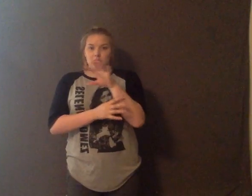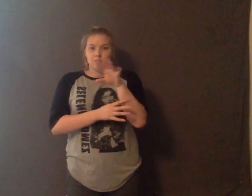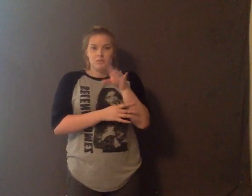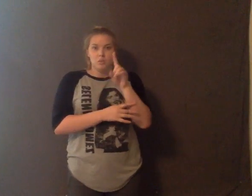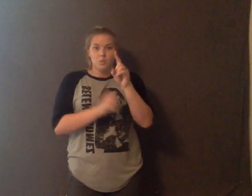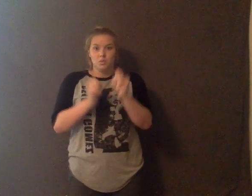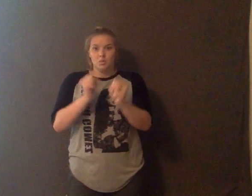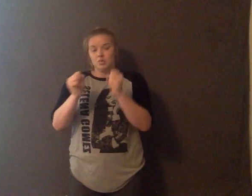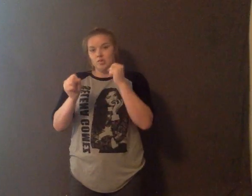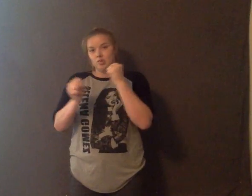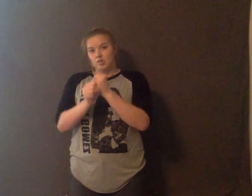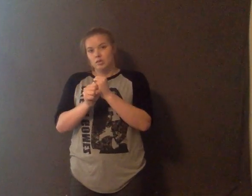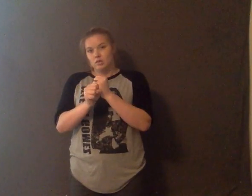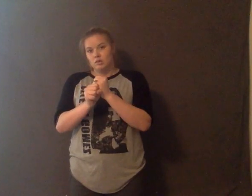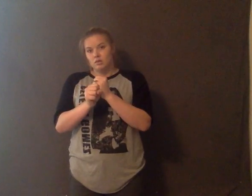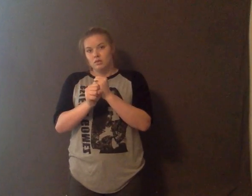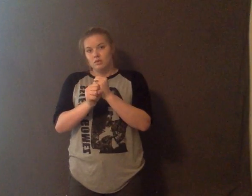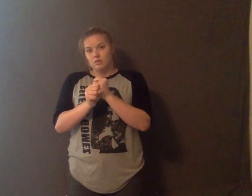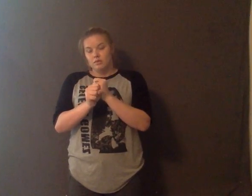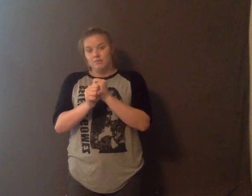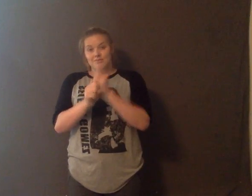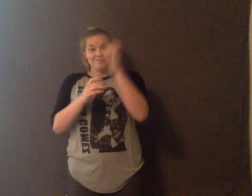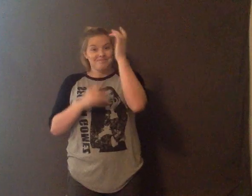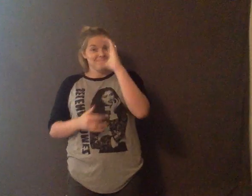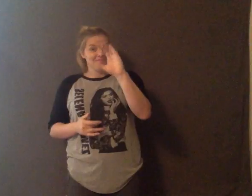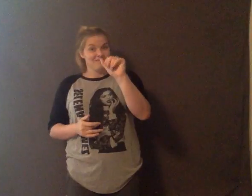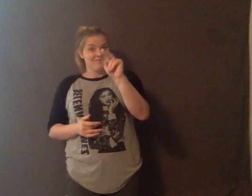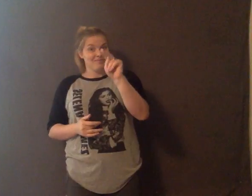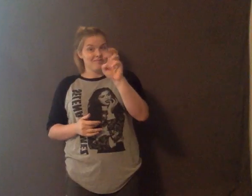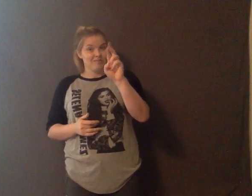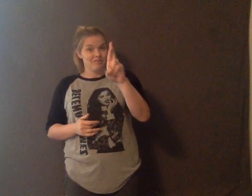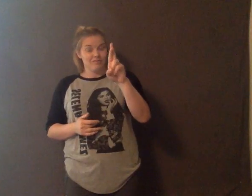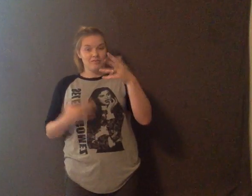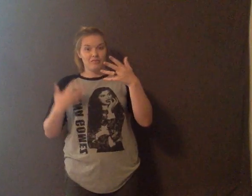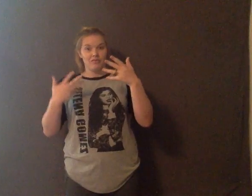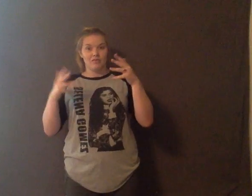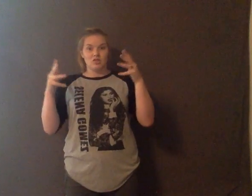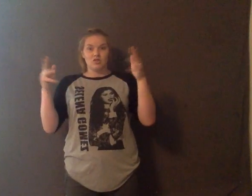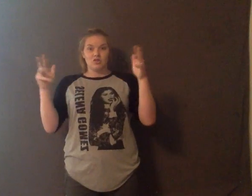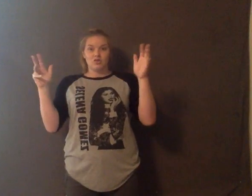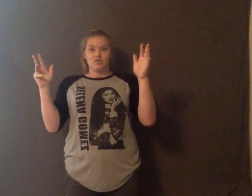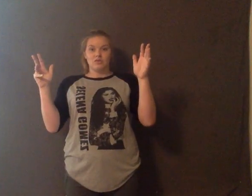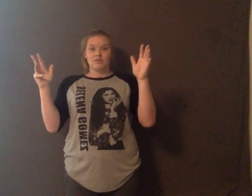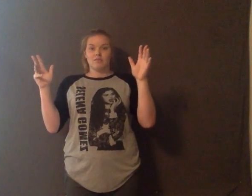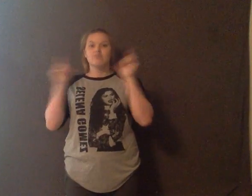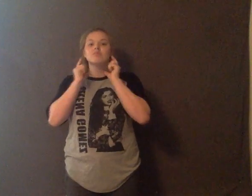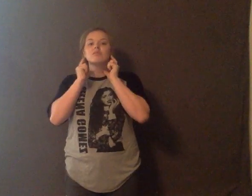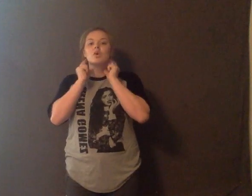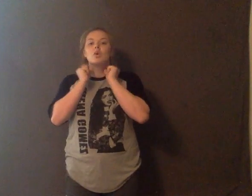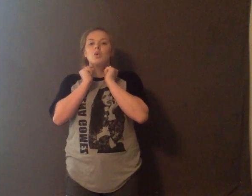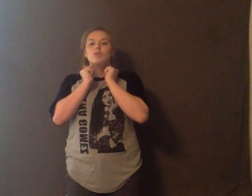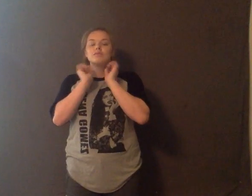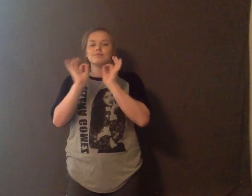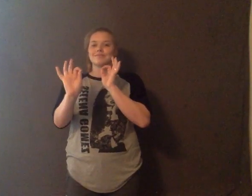year, the cancer was completely gone, and my thyroid had shrunk to normal size, and I was completely free of